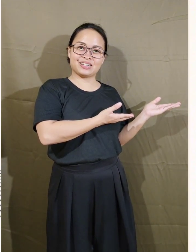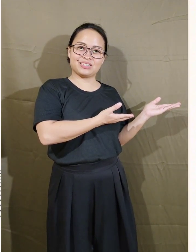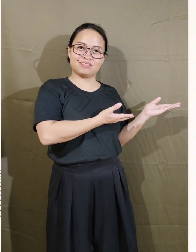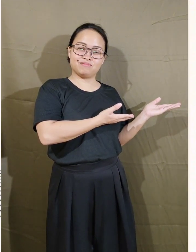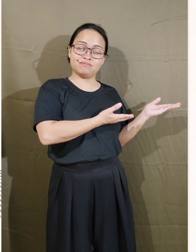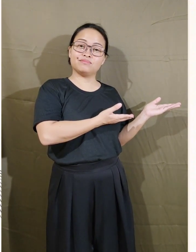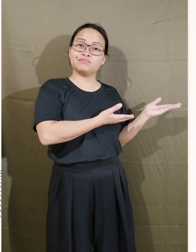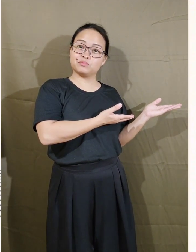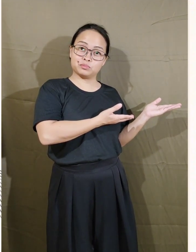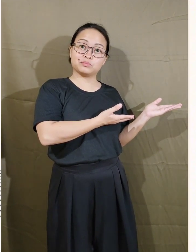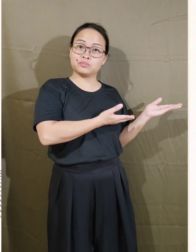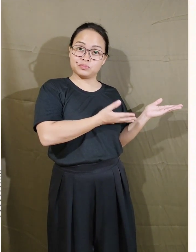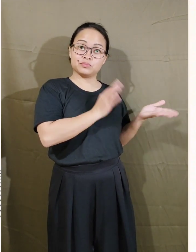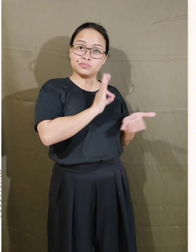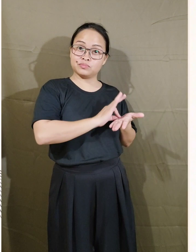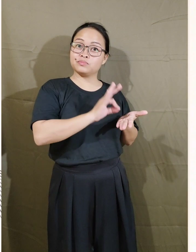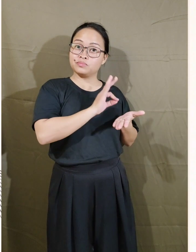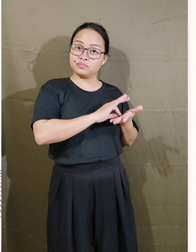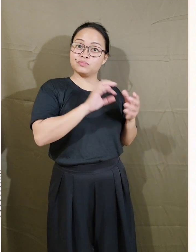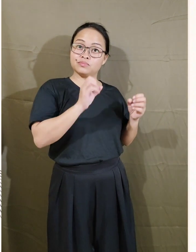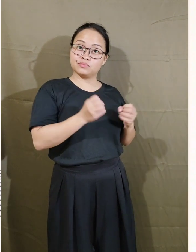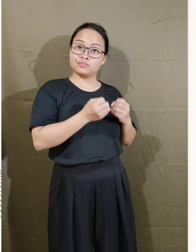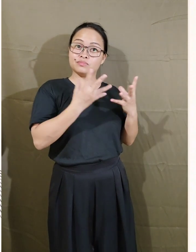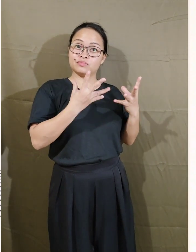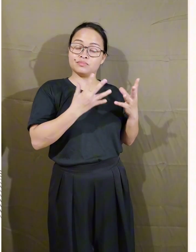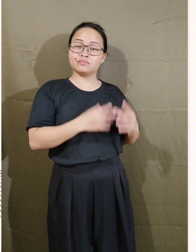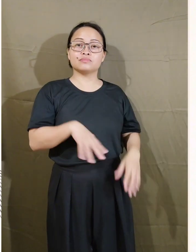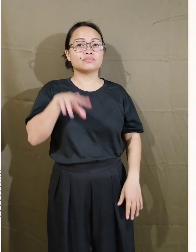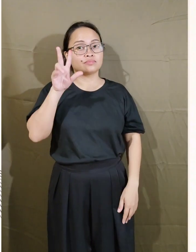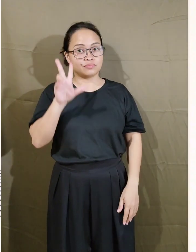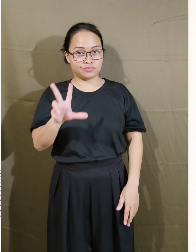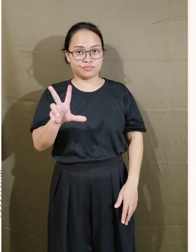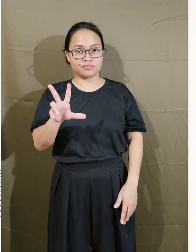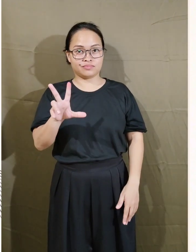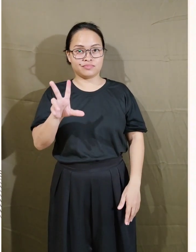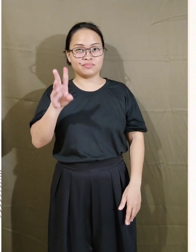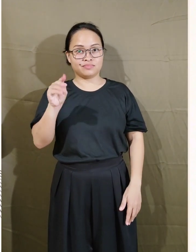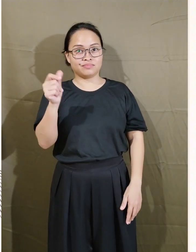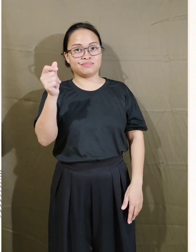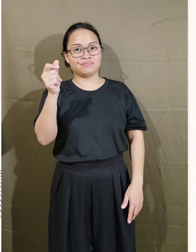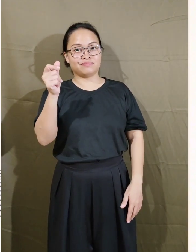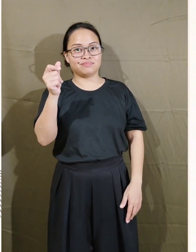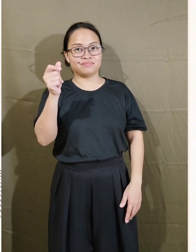So we are left with 3 10 peso coins.